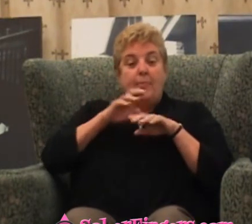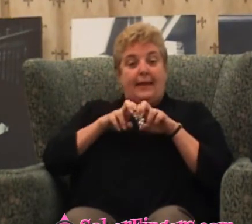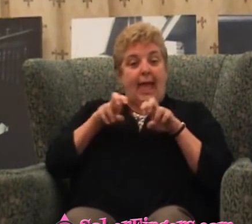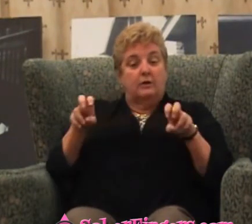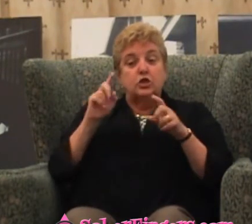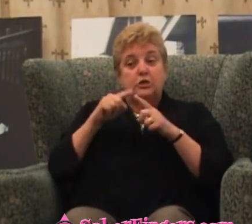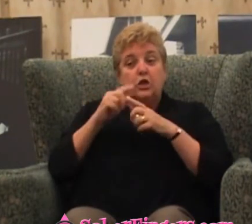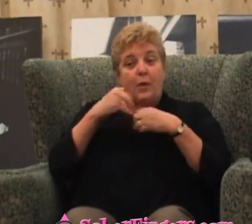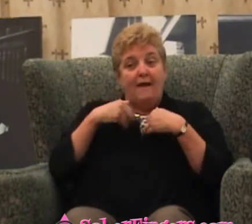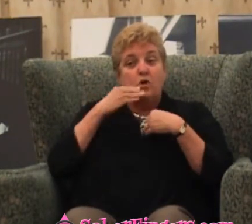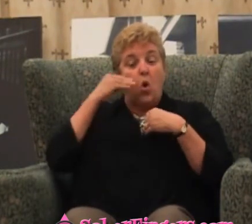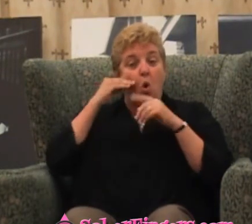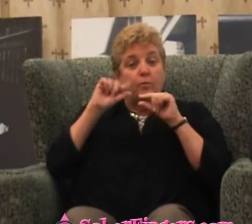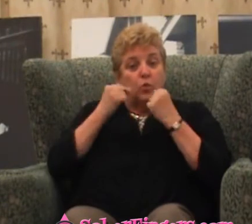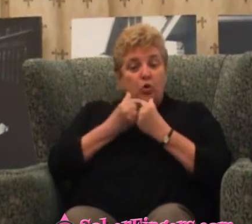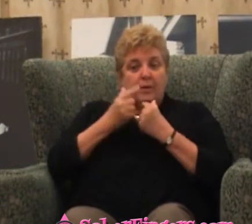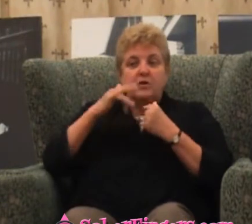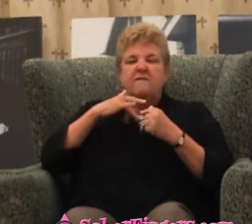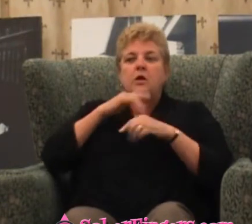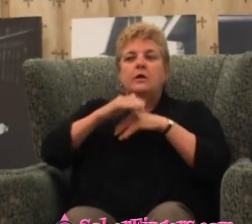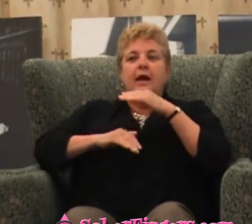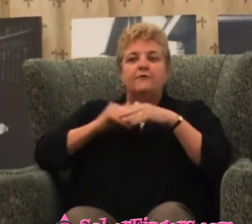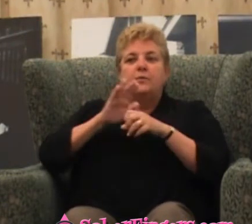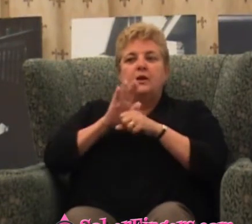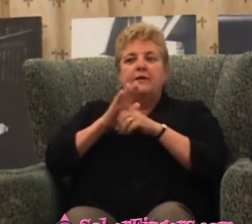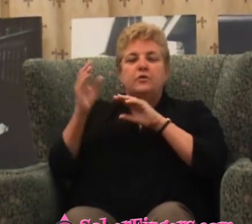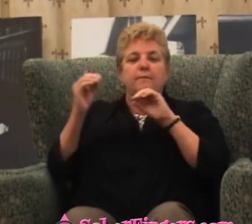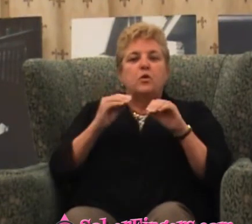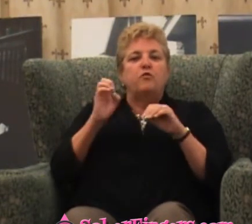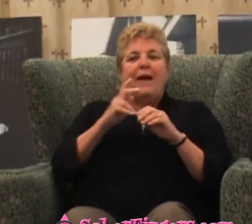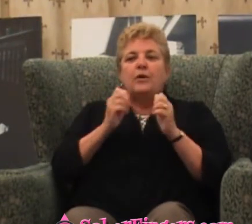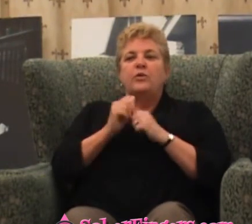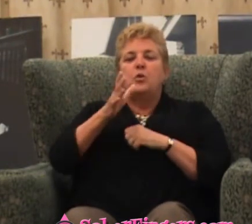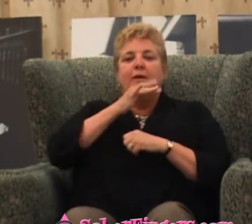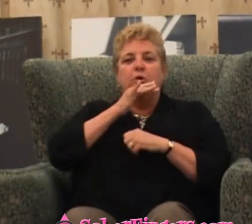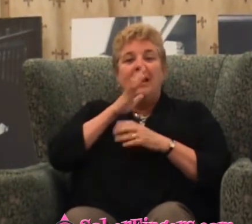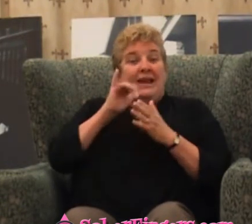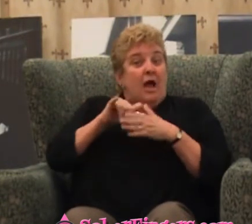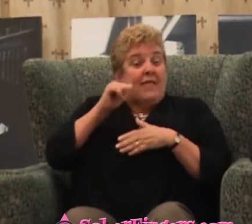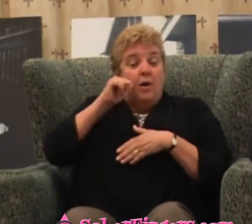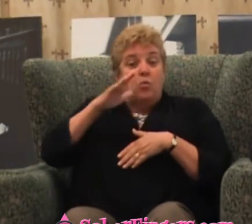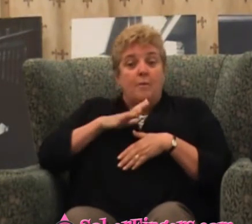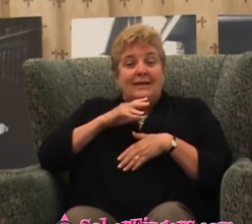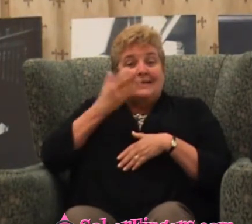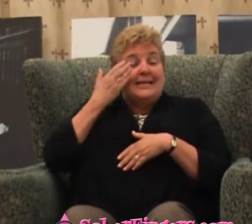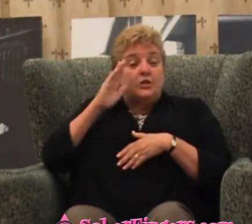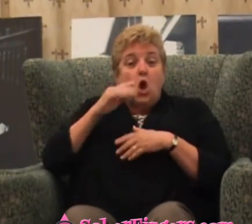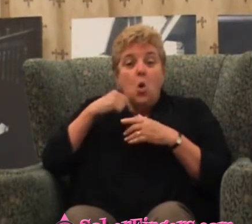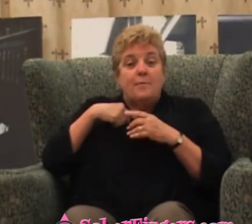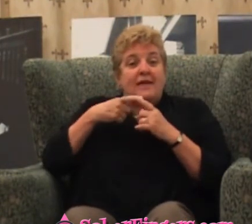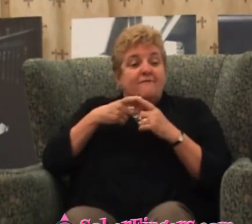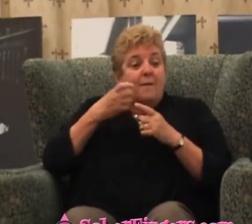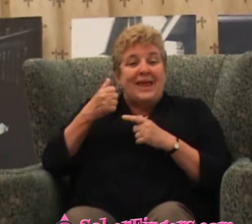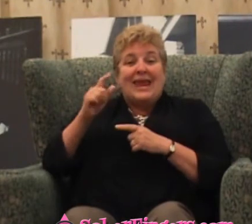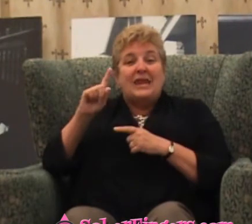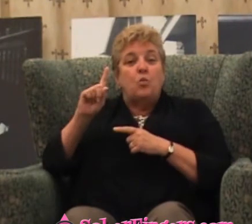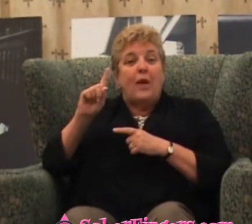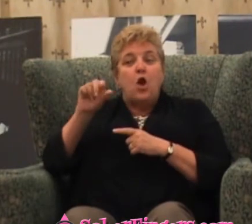comfortable enough to move back to your mother's house." And this lady didn't know me from anywhere other than a meeting and a sober living. And